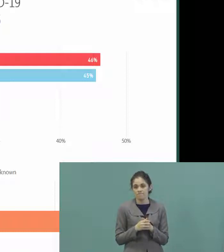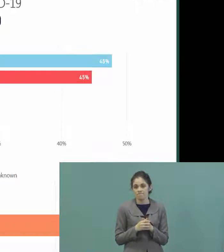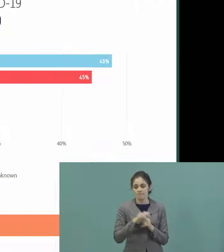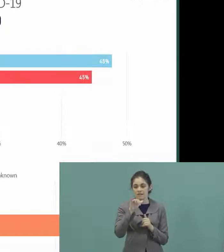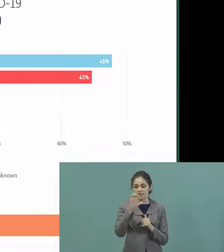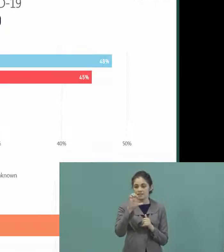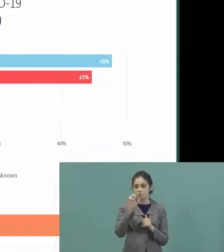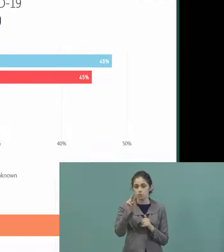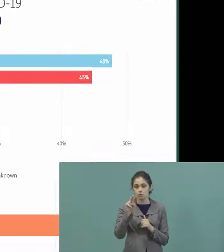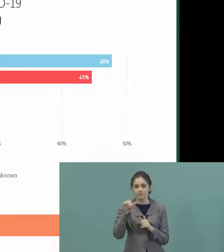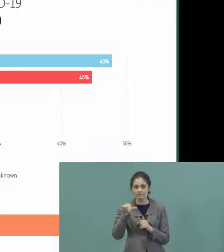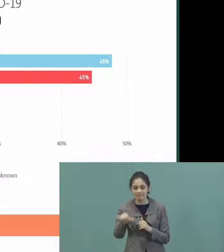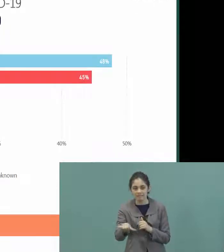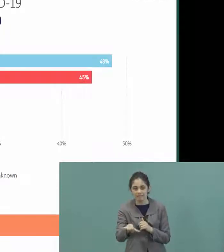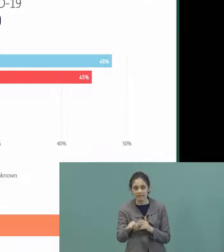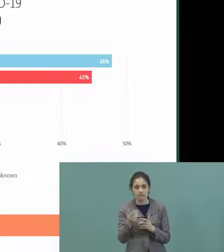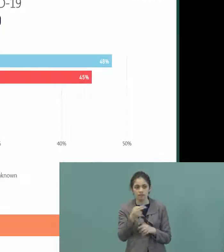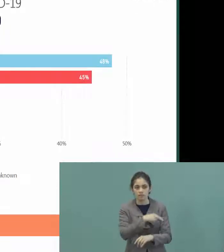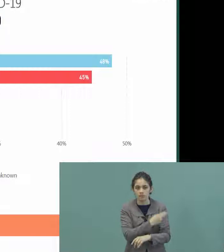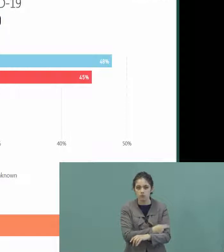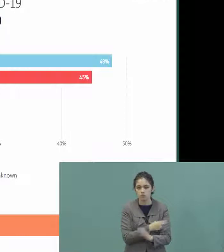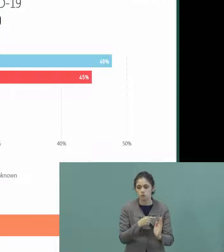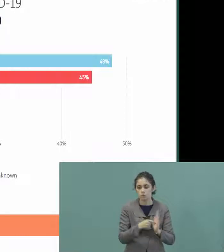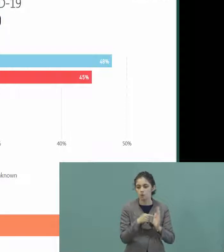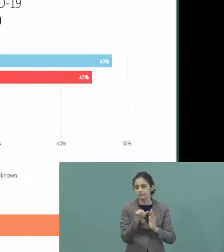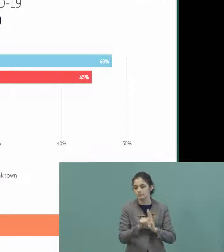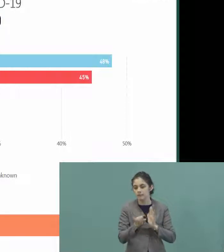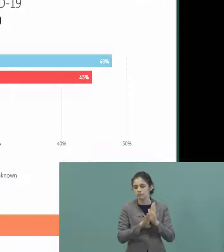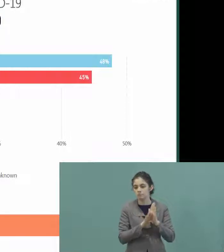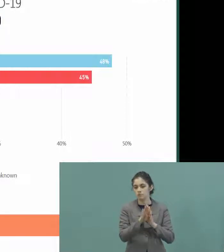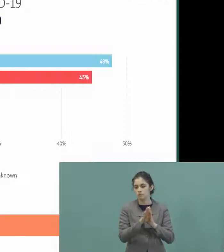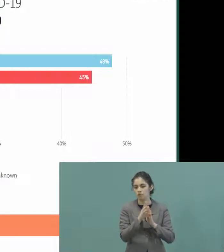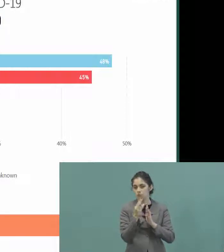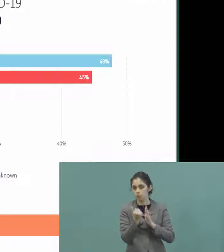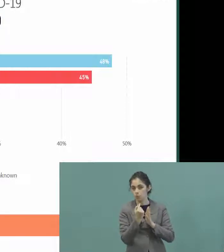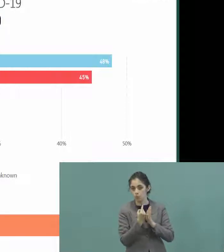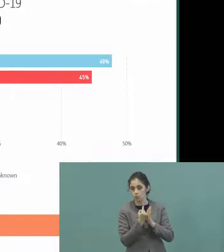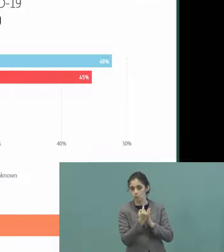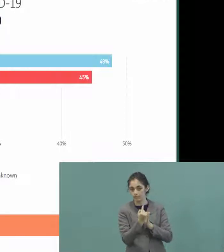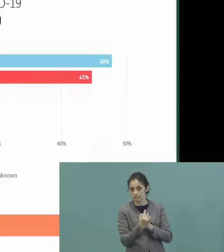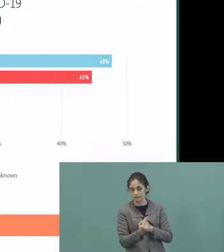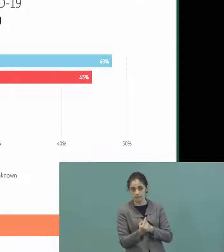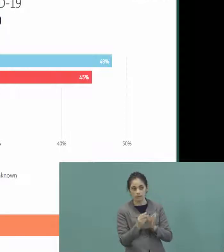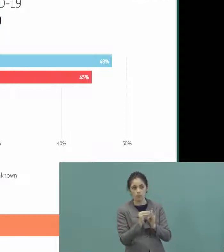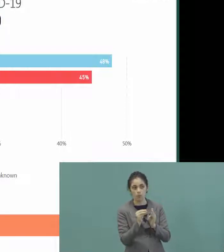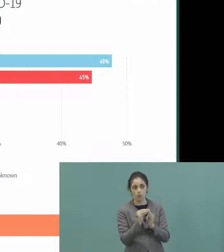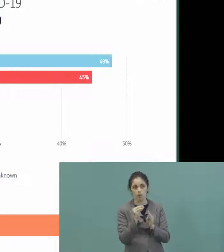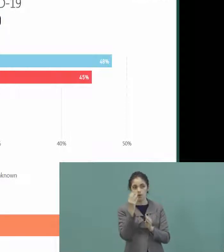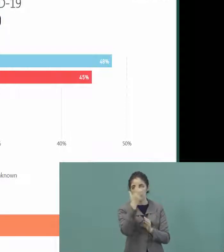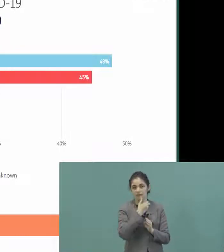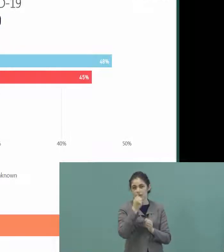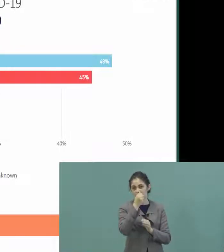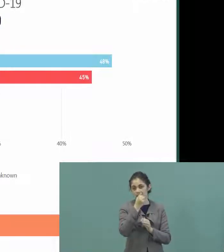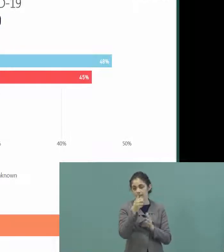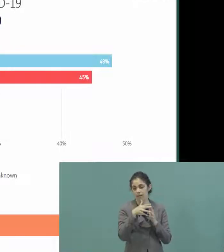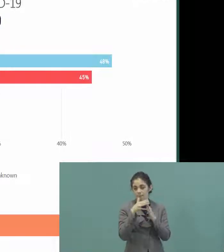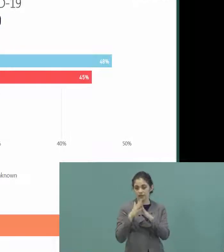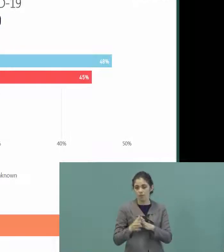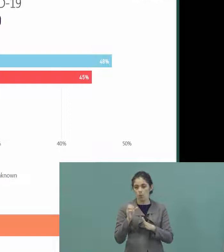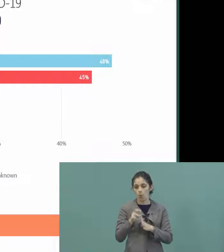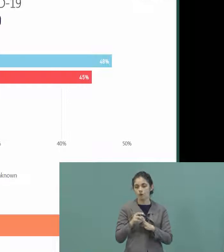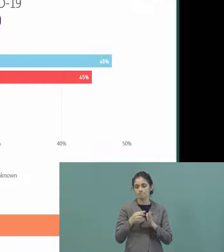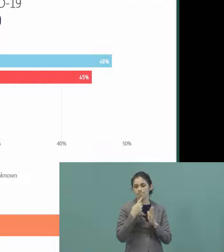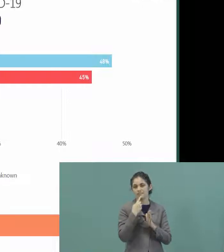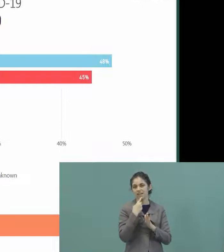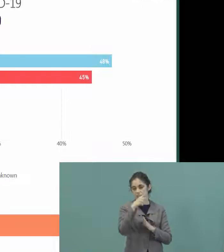ICU admissions continue to show the same trend over the last few weeks, with more African American or individuals who identify as